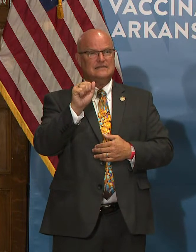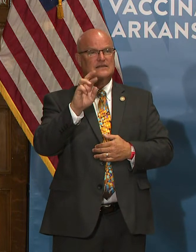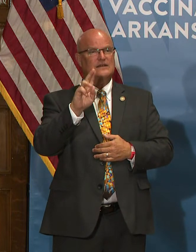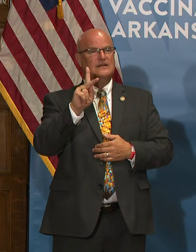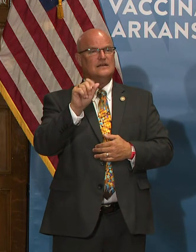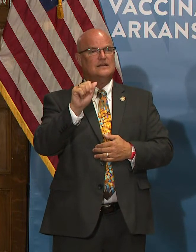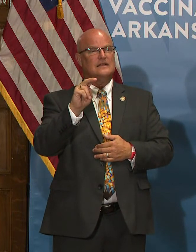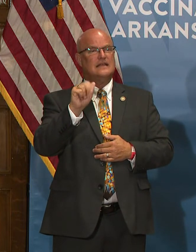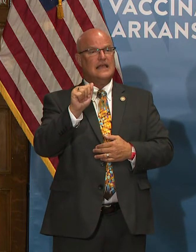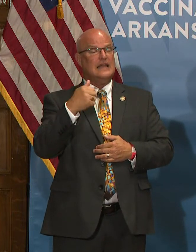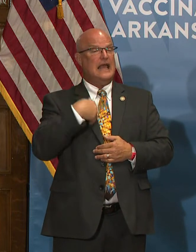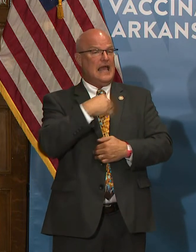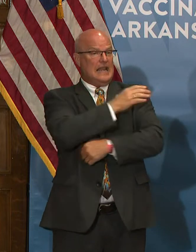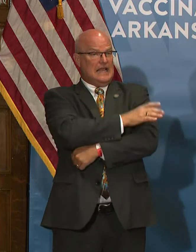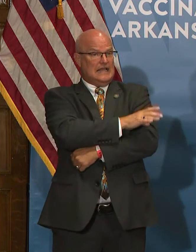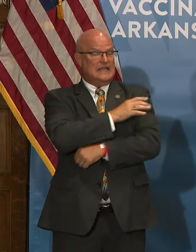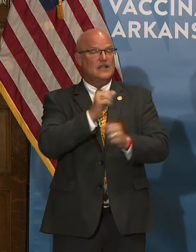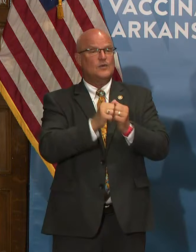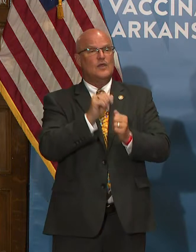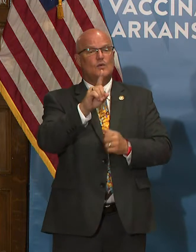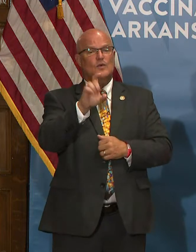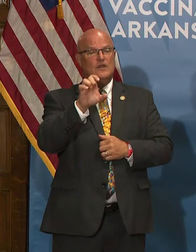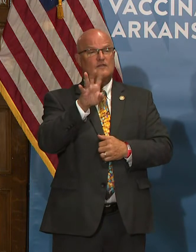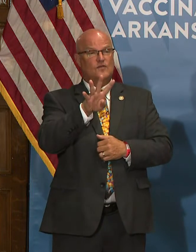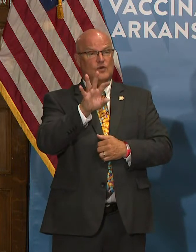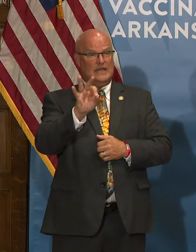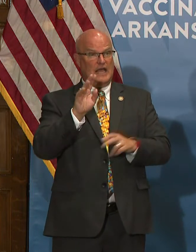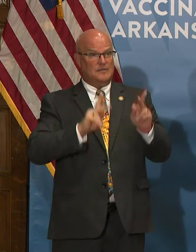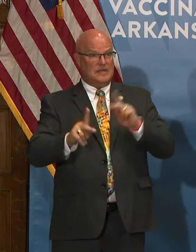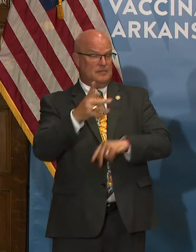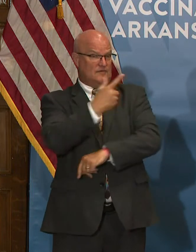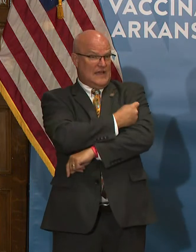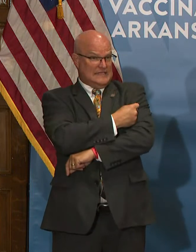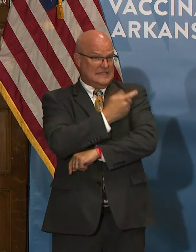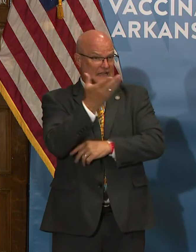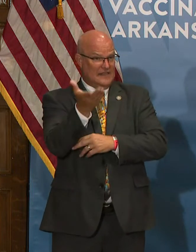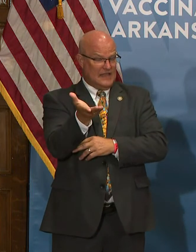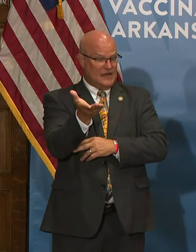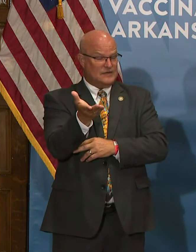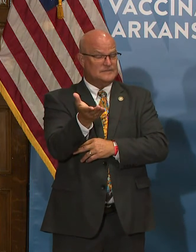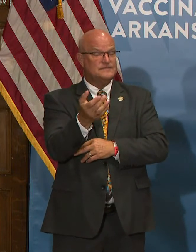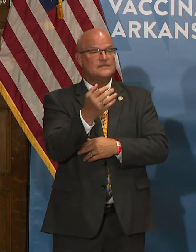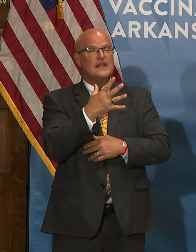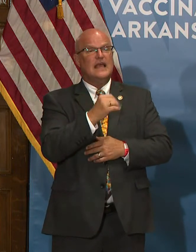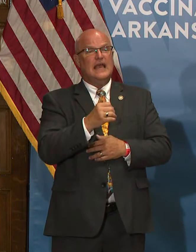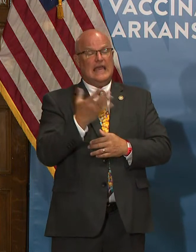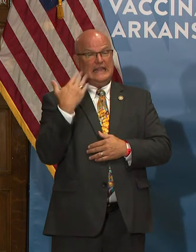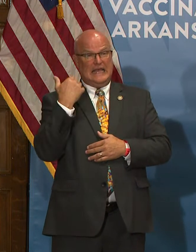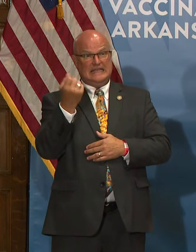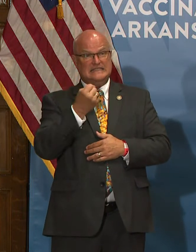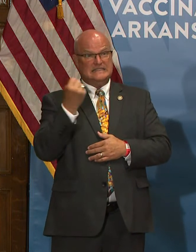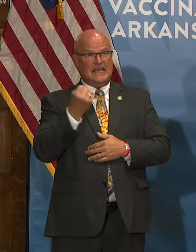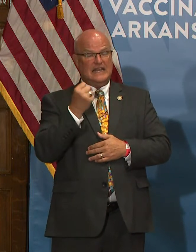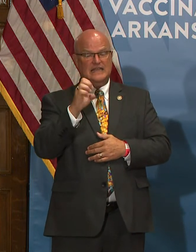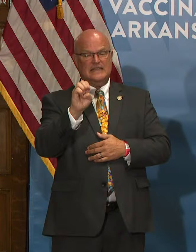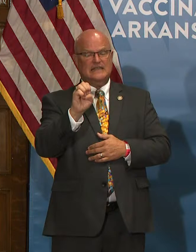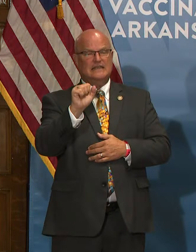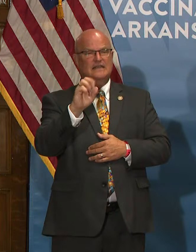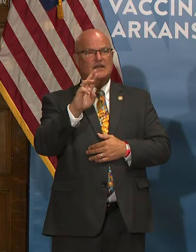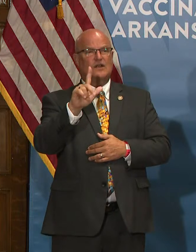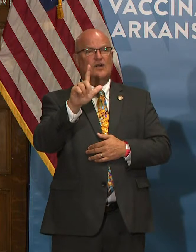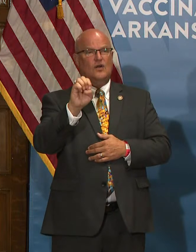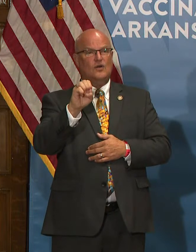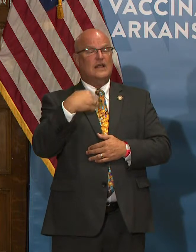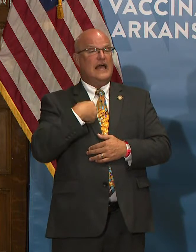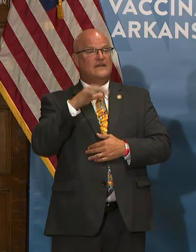recently had a vaccination clinic with 149 people being vaccinated there. And last Saturday, the Earl School District had